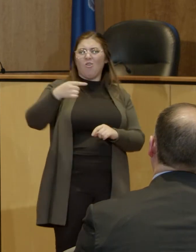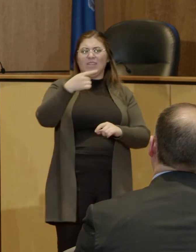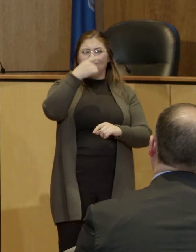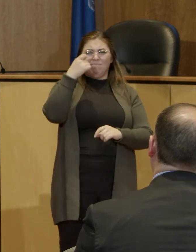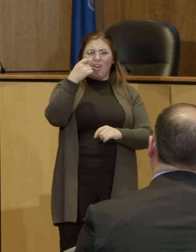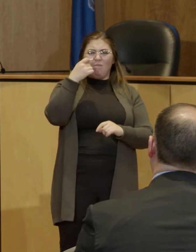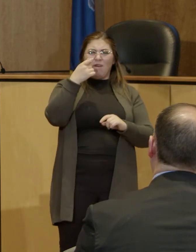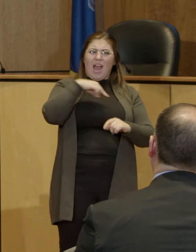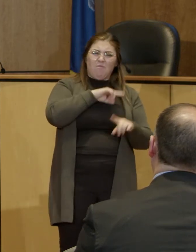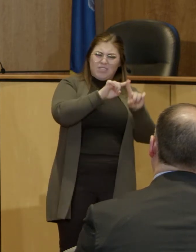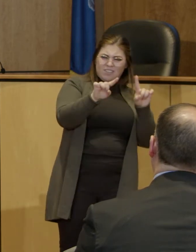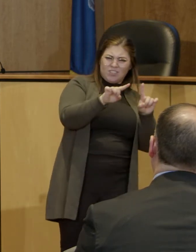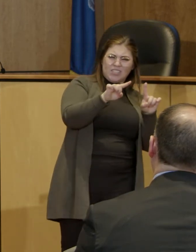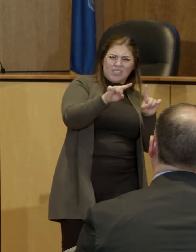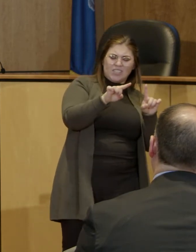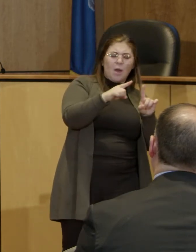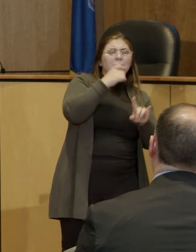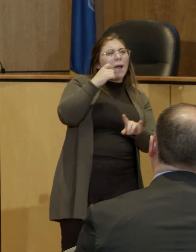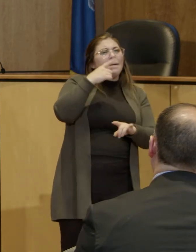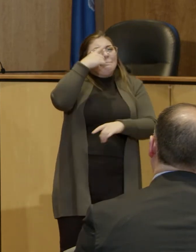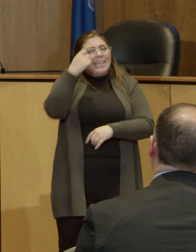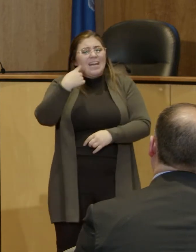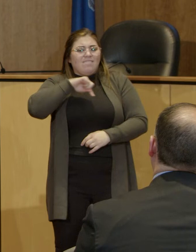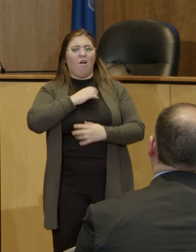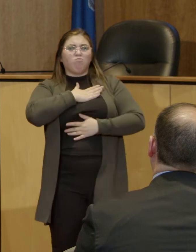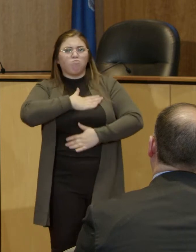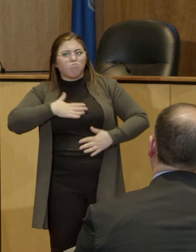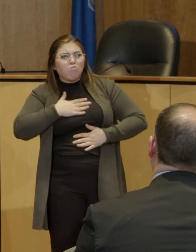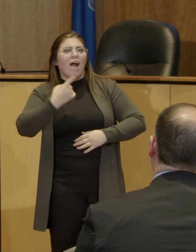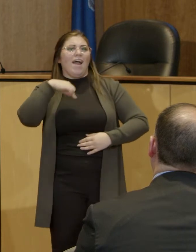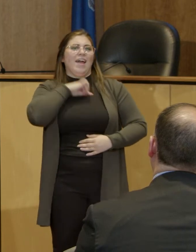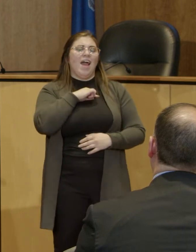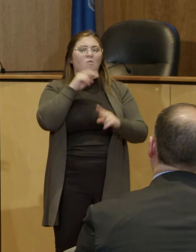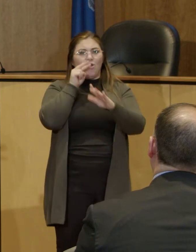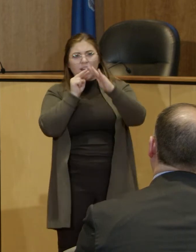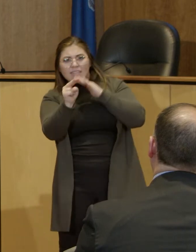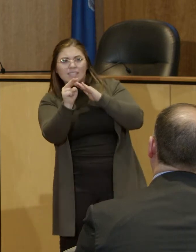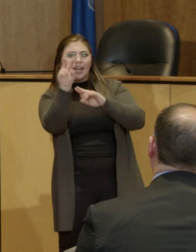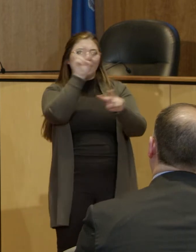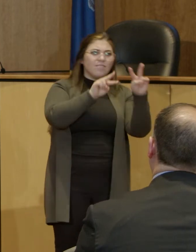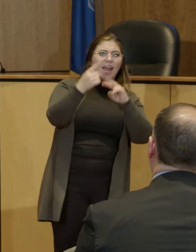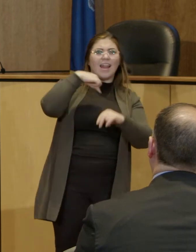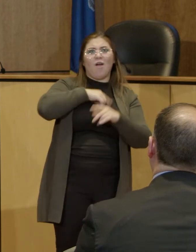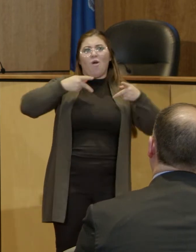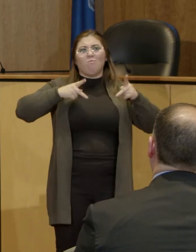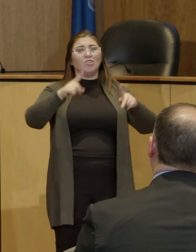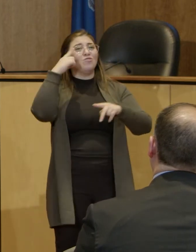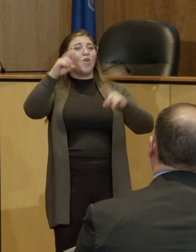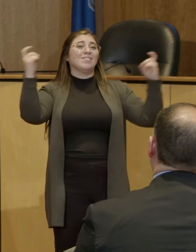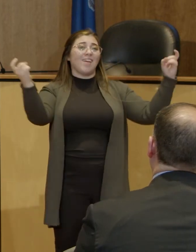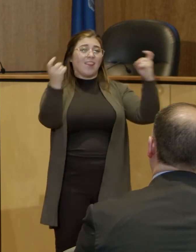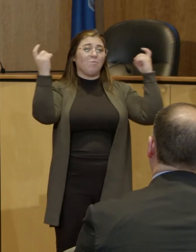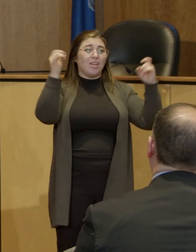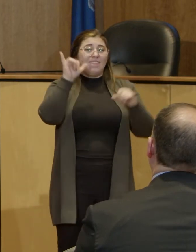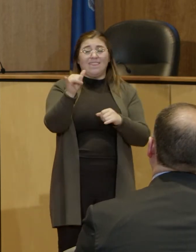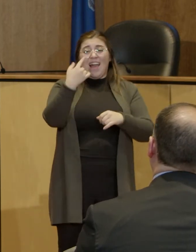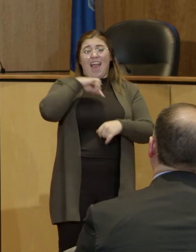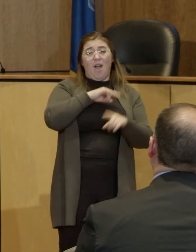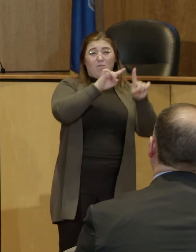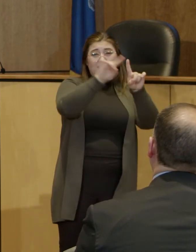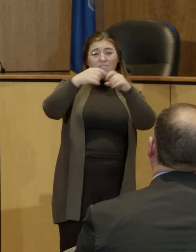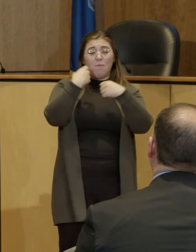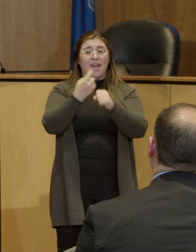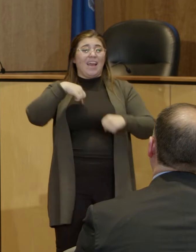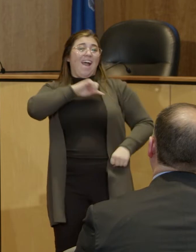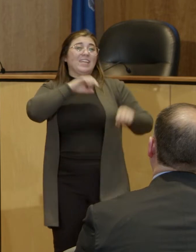our differences, but because of the joys and the insights and the opportunities for celebration that our differences